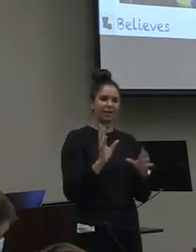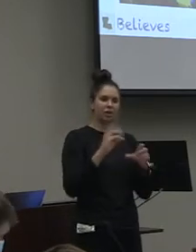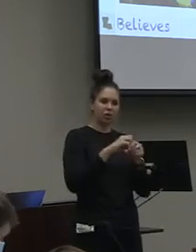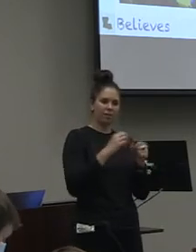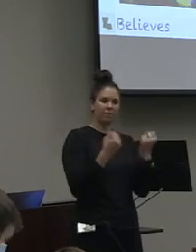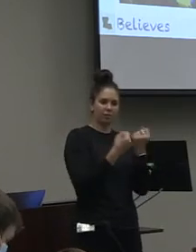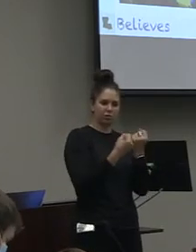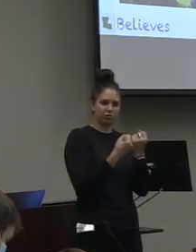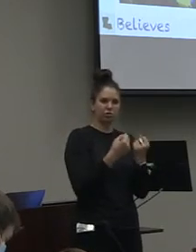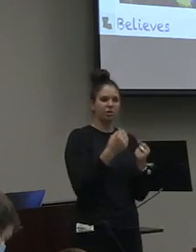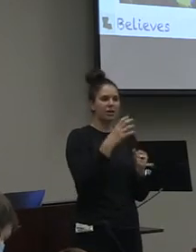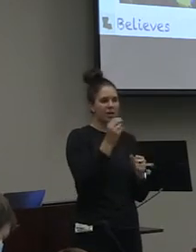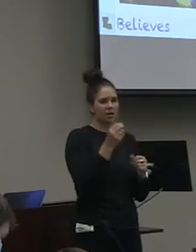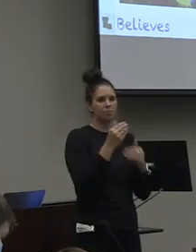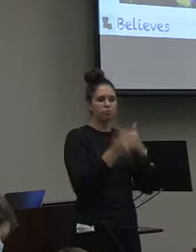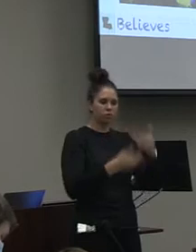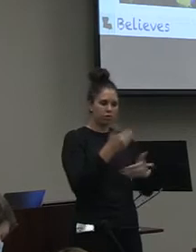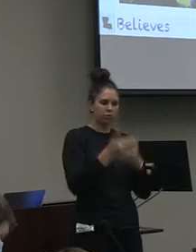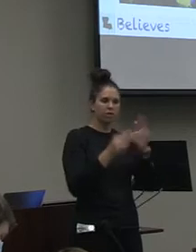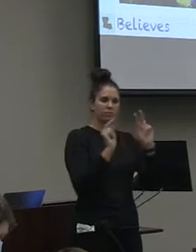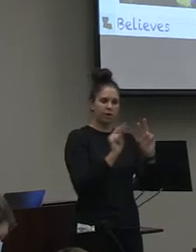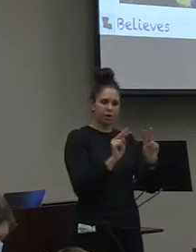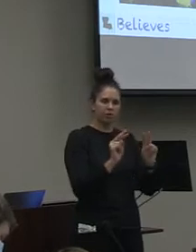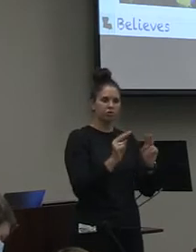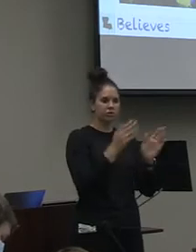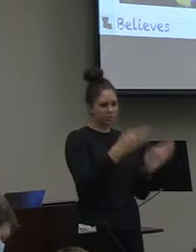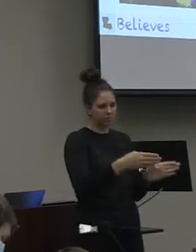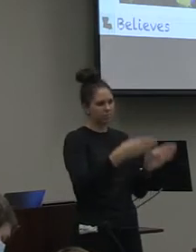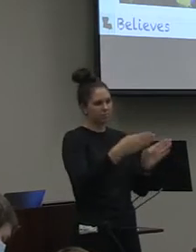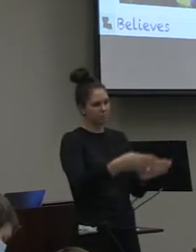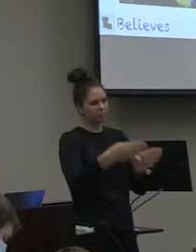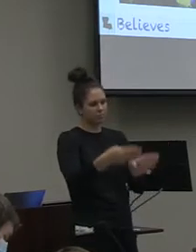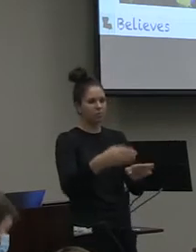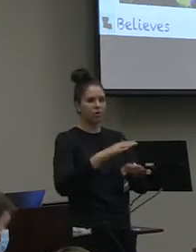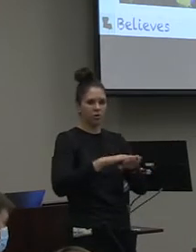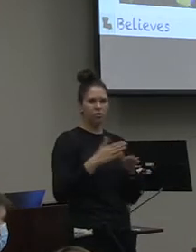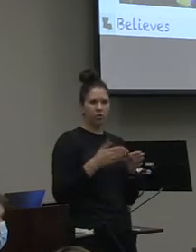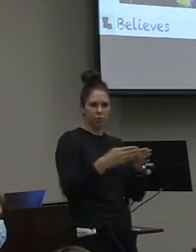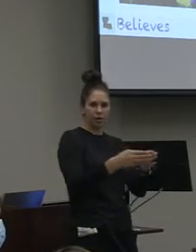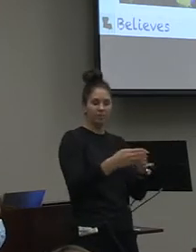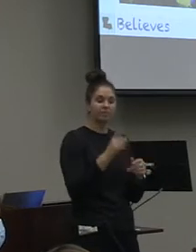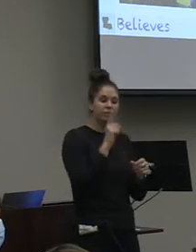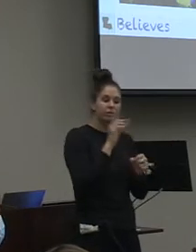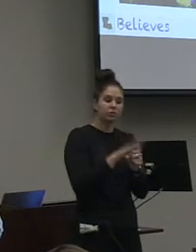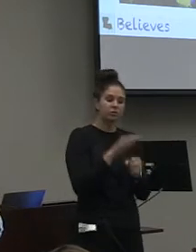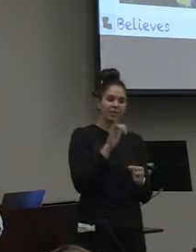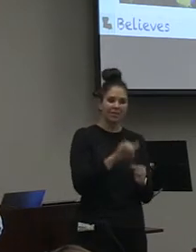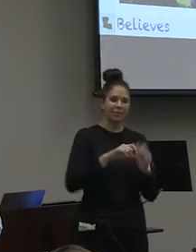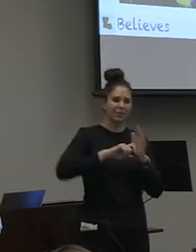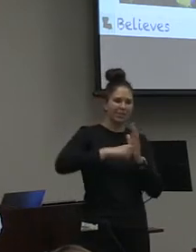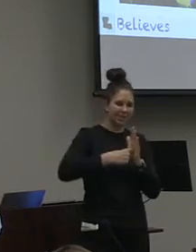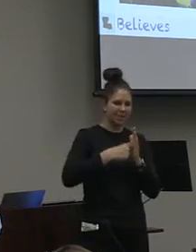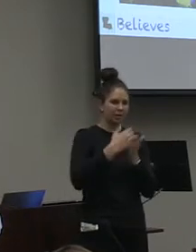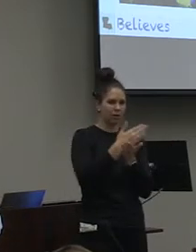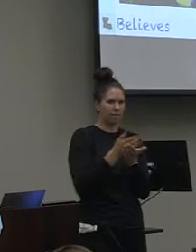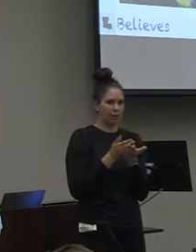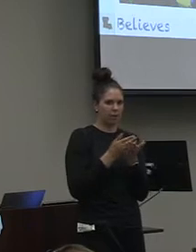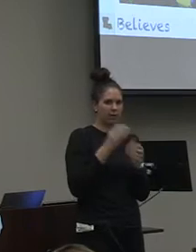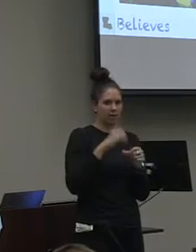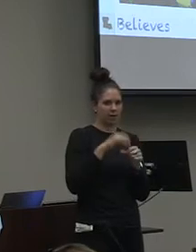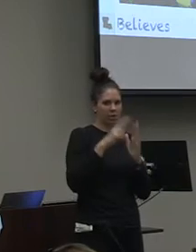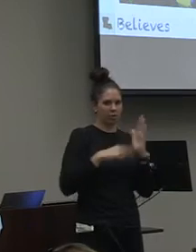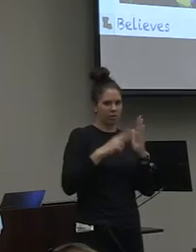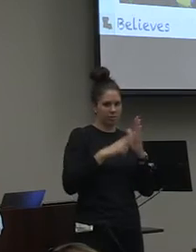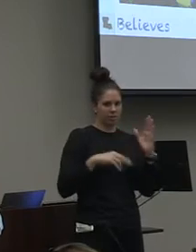then progress monitoring them along the way and ensuring that that was a key component in the